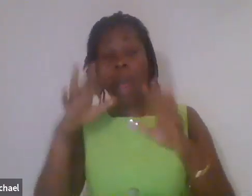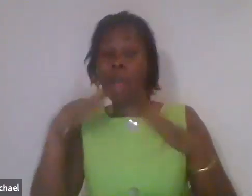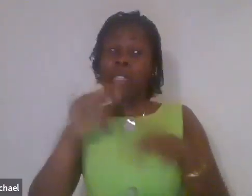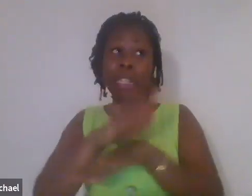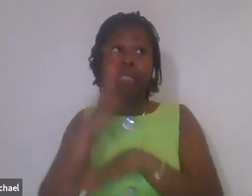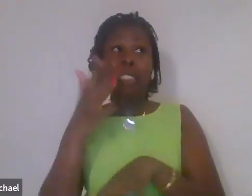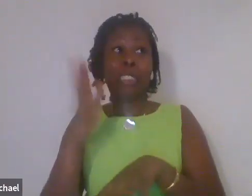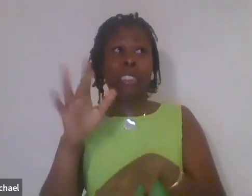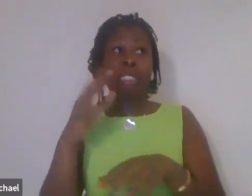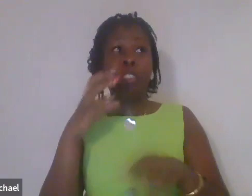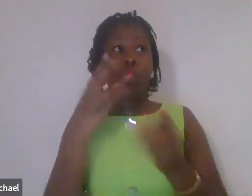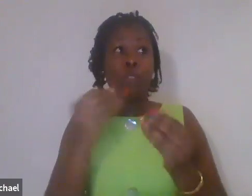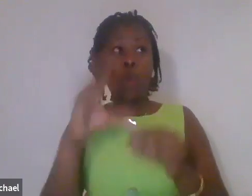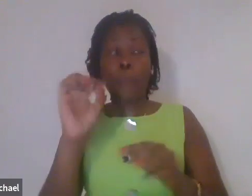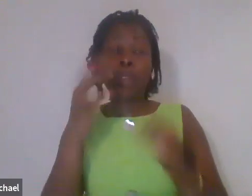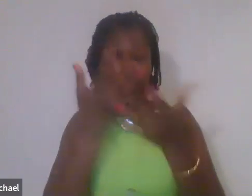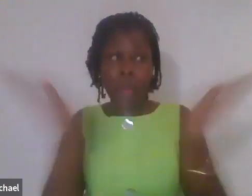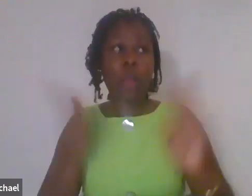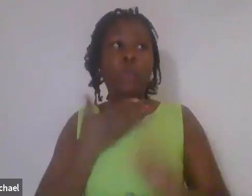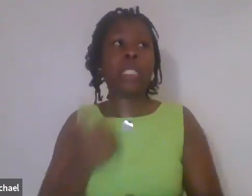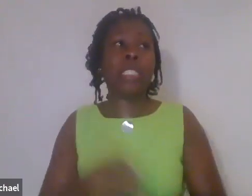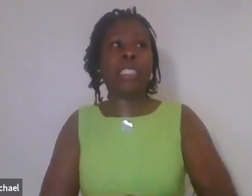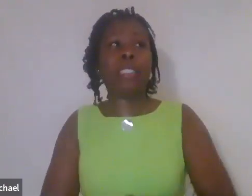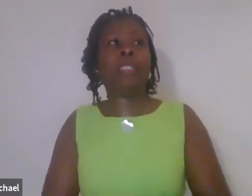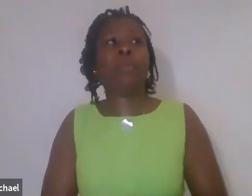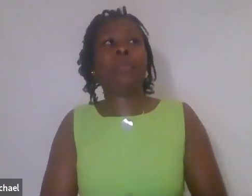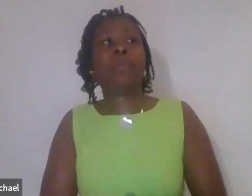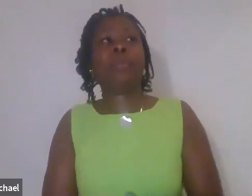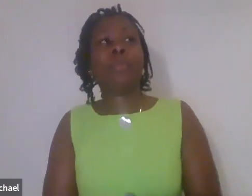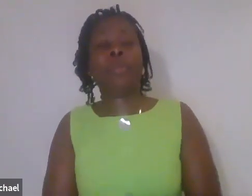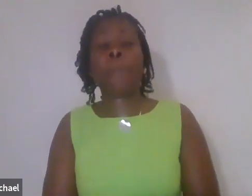can You can send Google. soft copy. I can send a soft copy if you want.